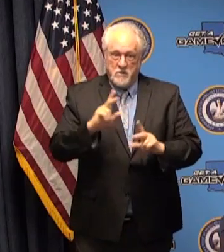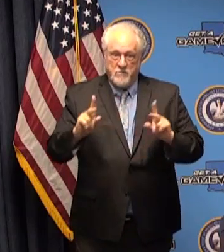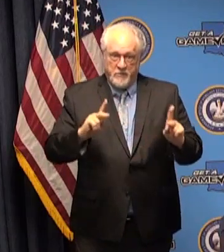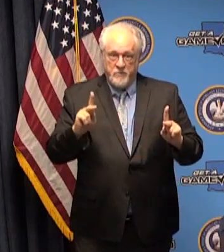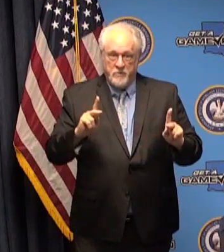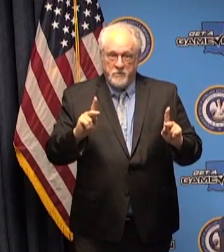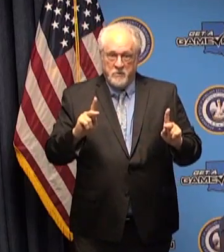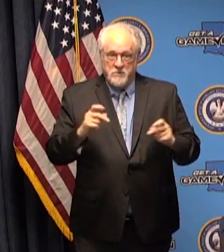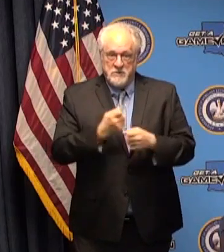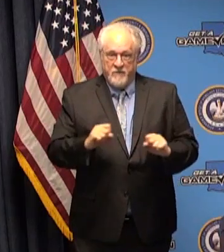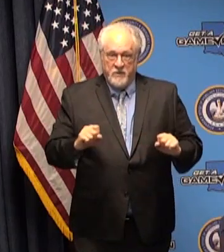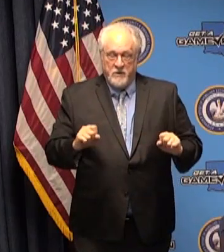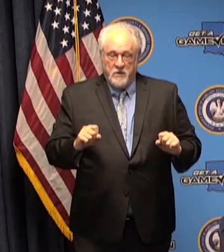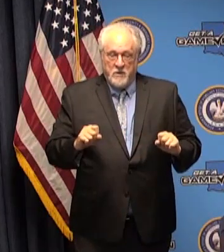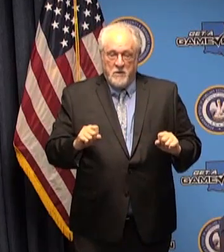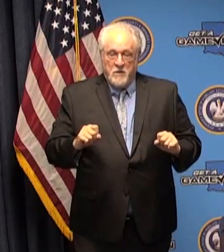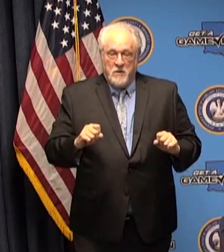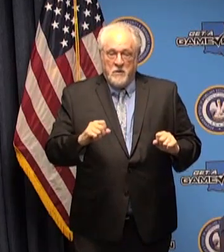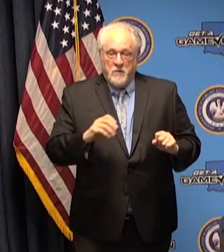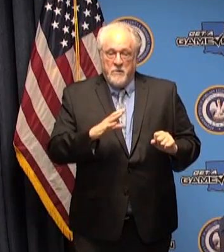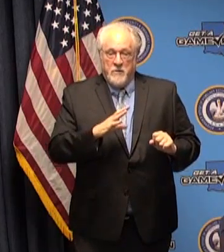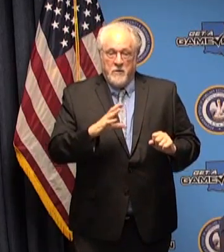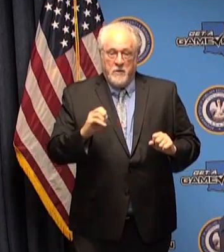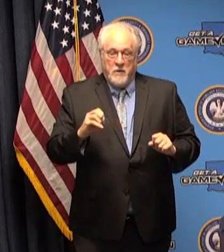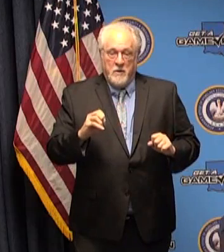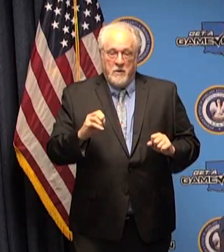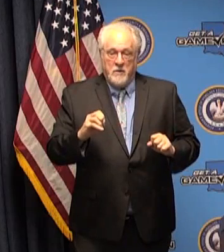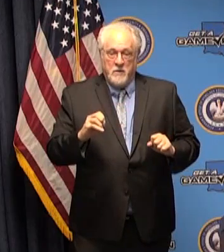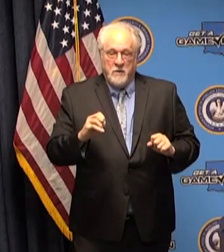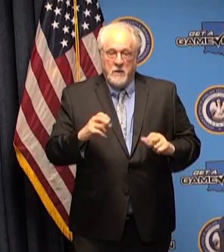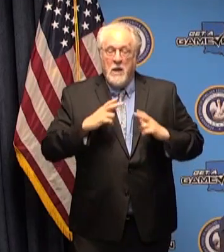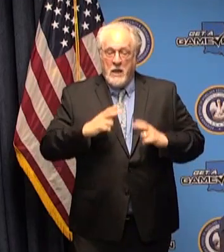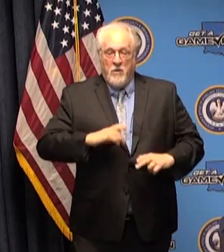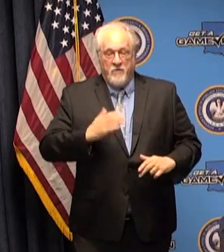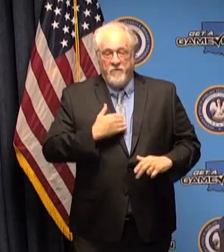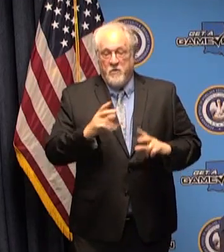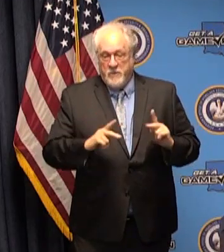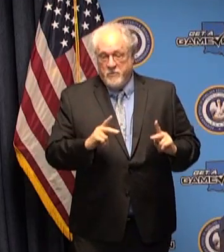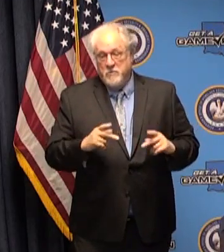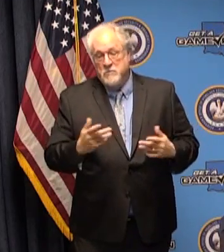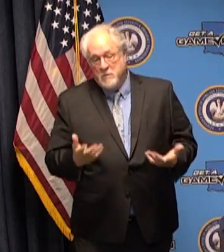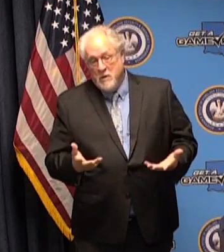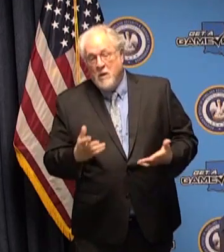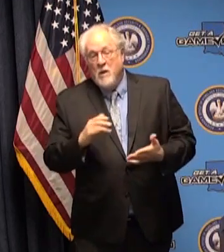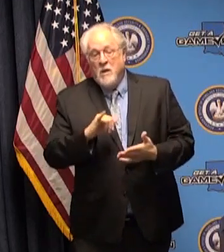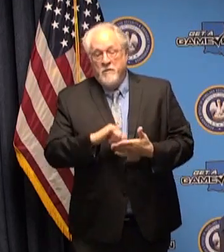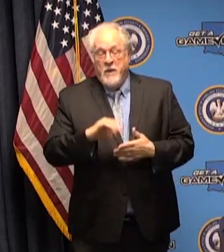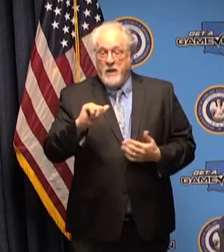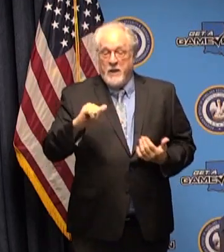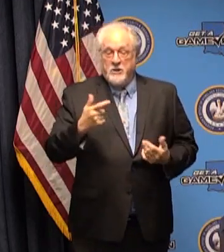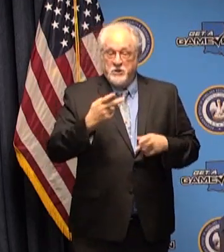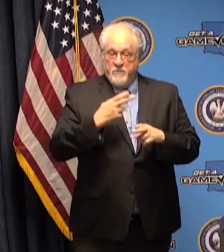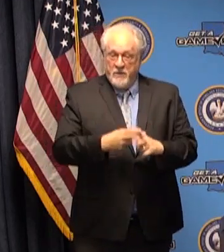public safety and the health of our citizenry, which, as the Attorney